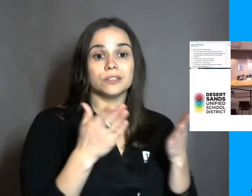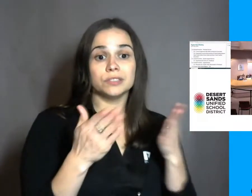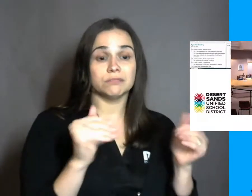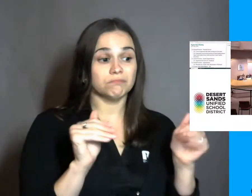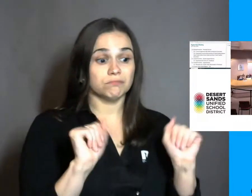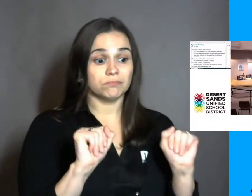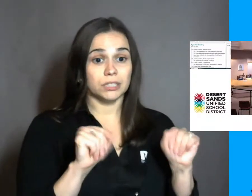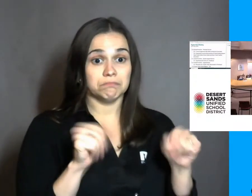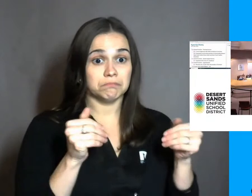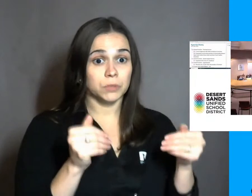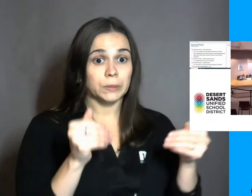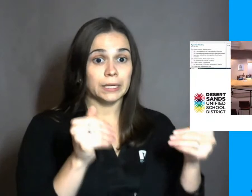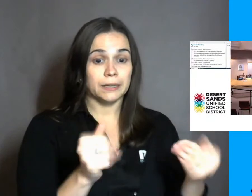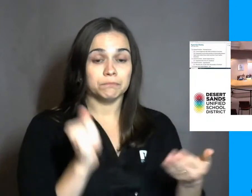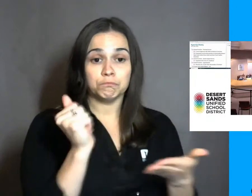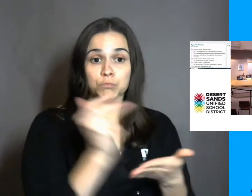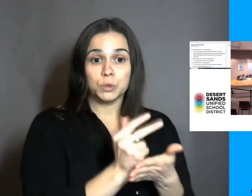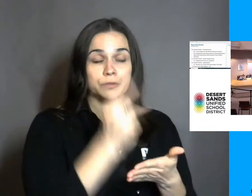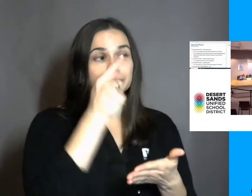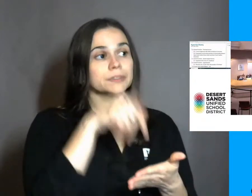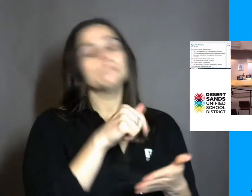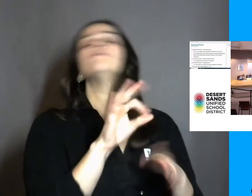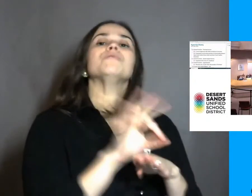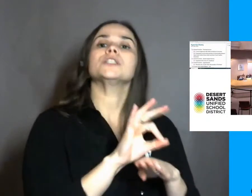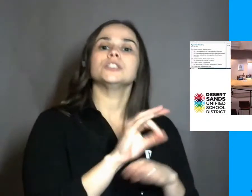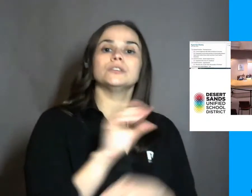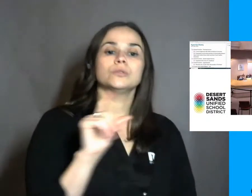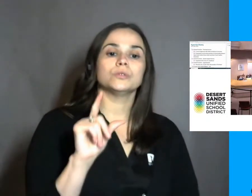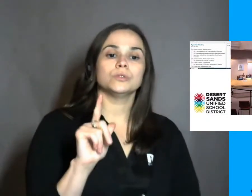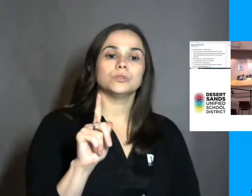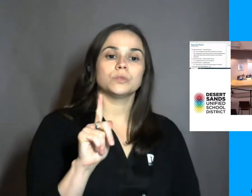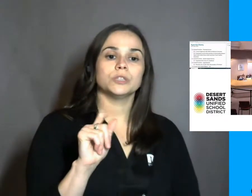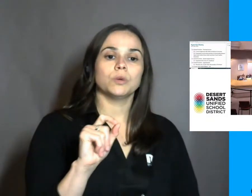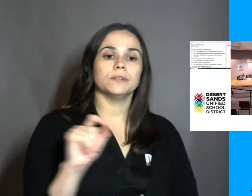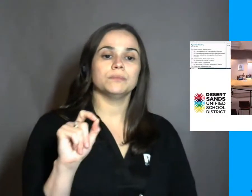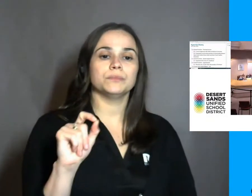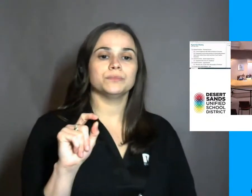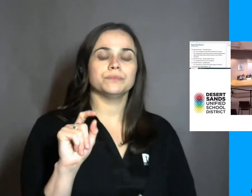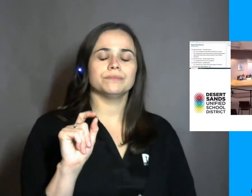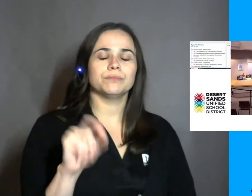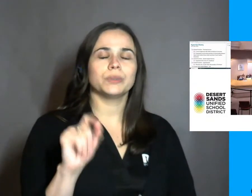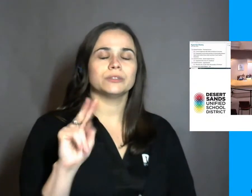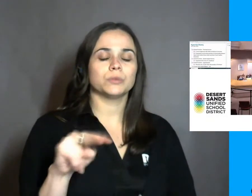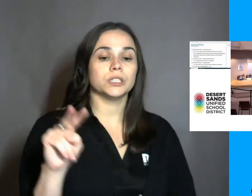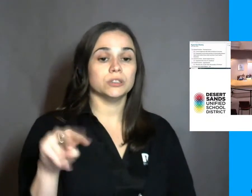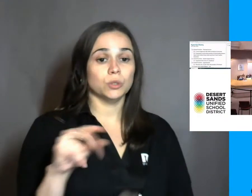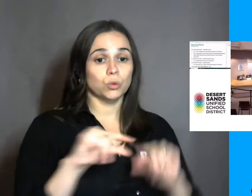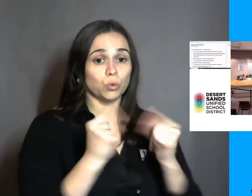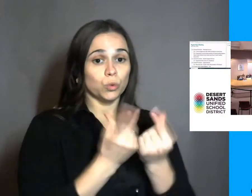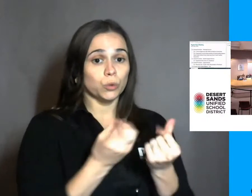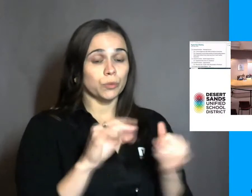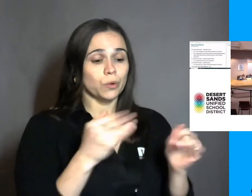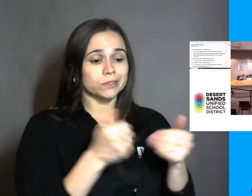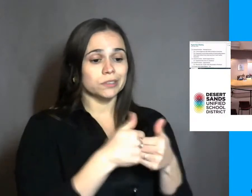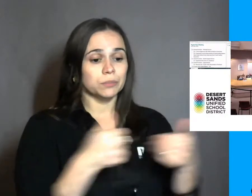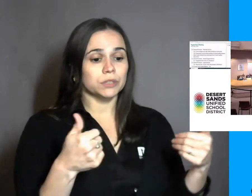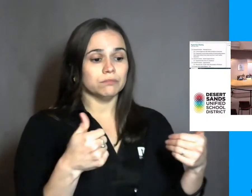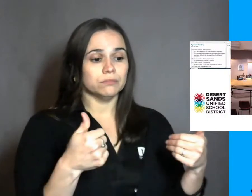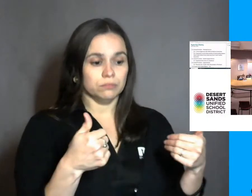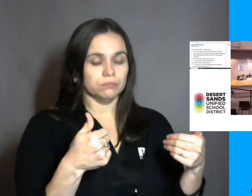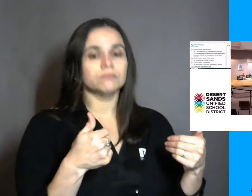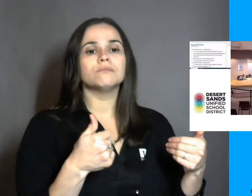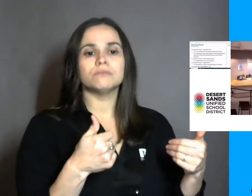general functions personnel services item 20.1 and 20.2 as a group or individually? So move, Linda Porras, take them as a